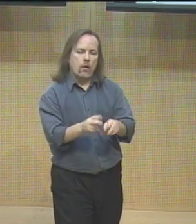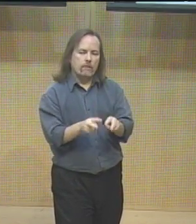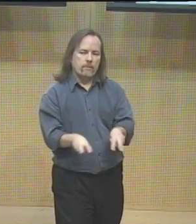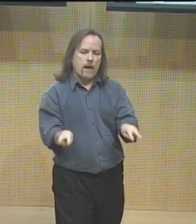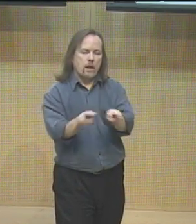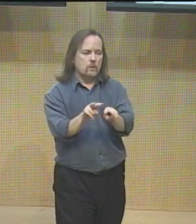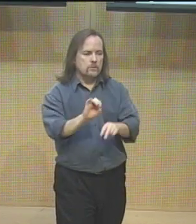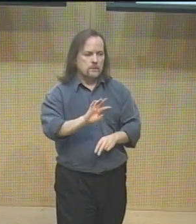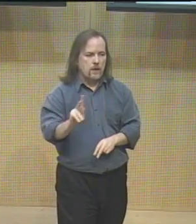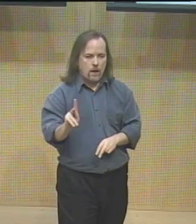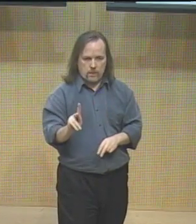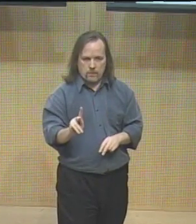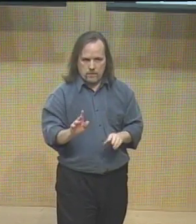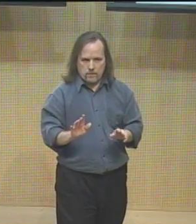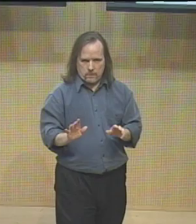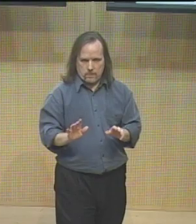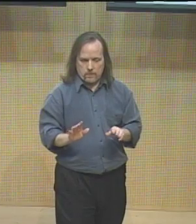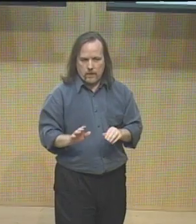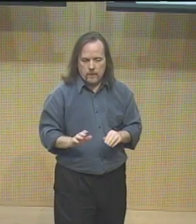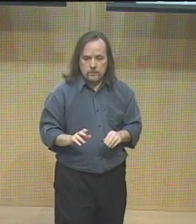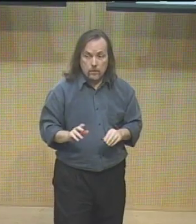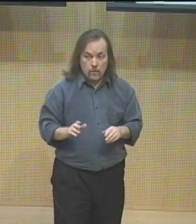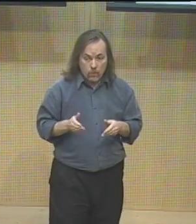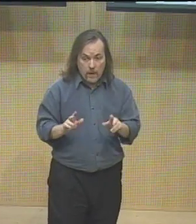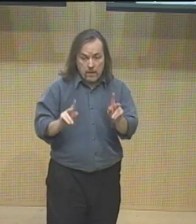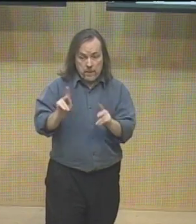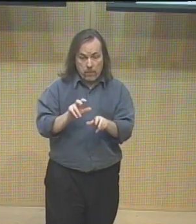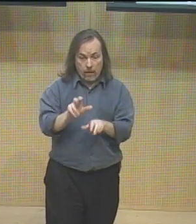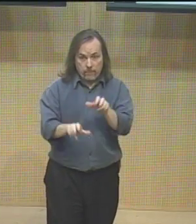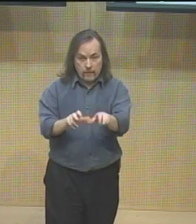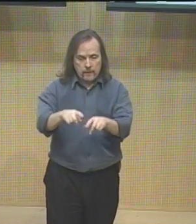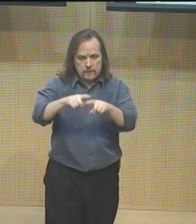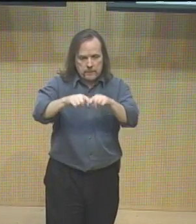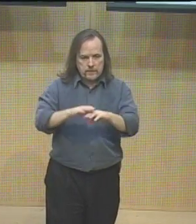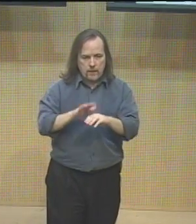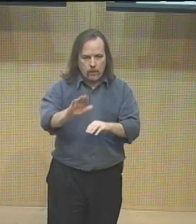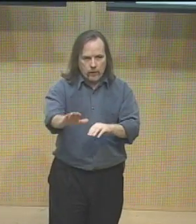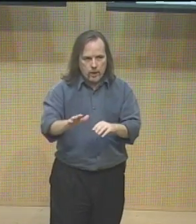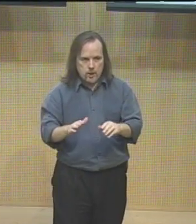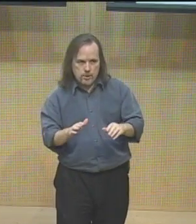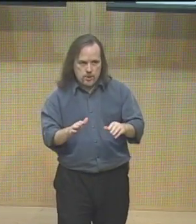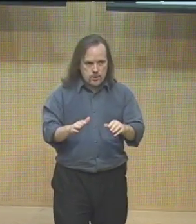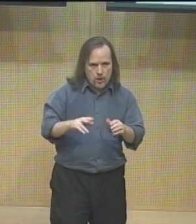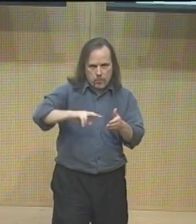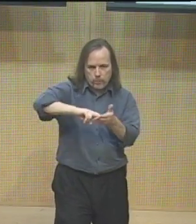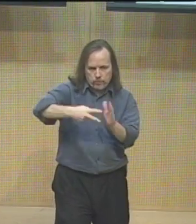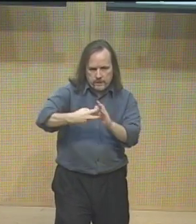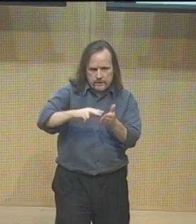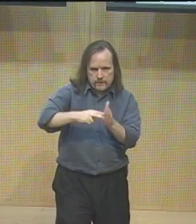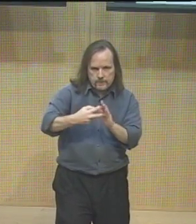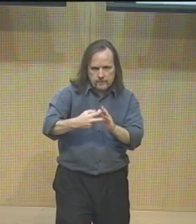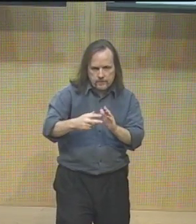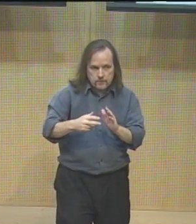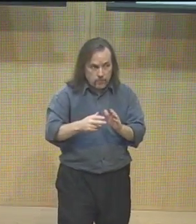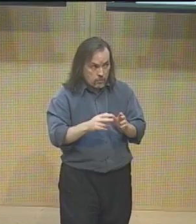company pays that purchaser a dividend, and that's called a value stock. The